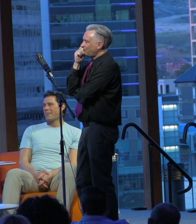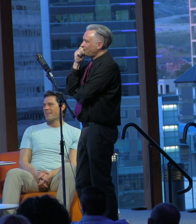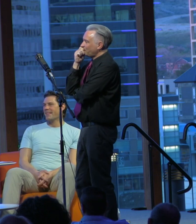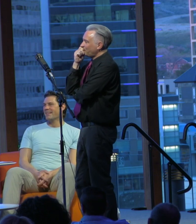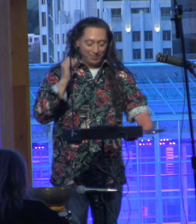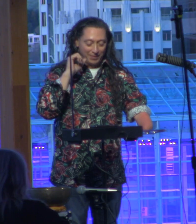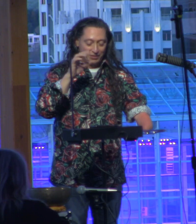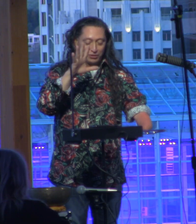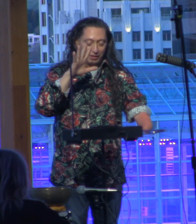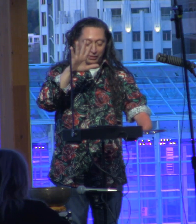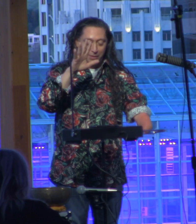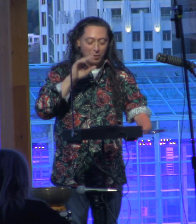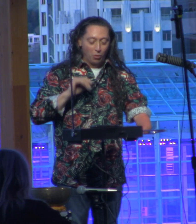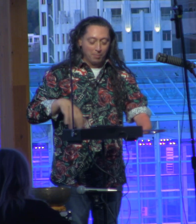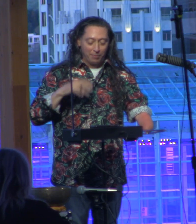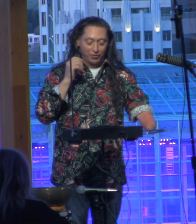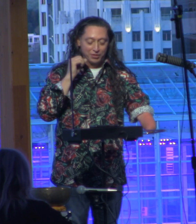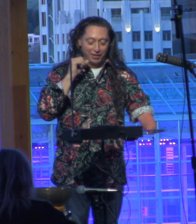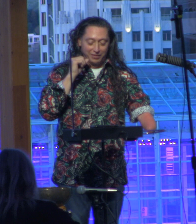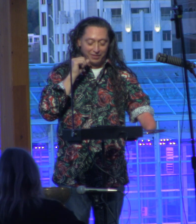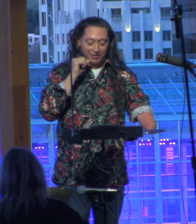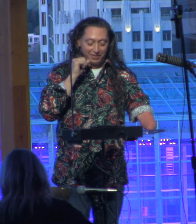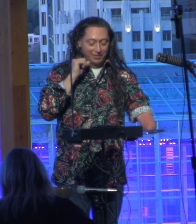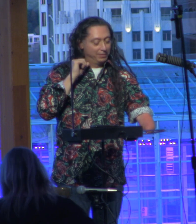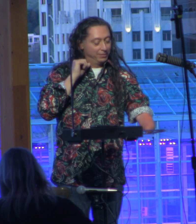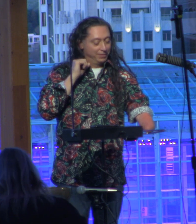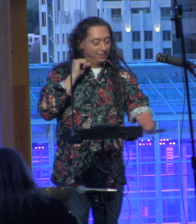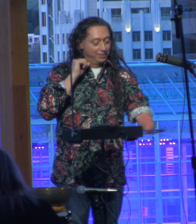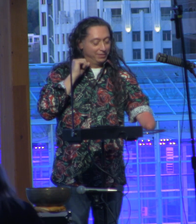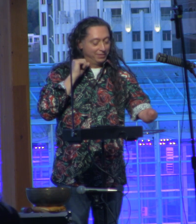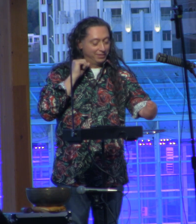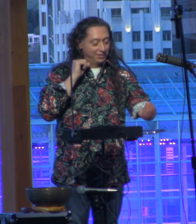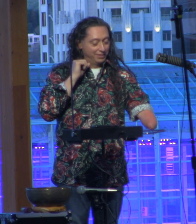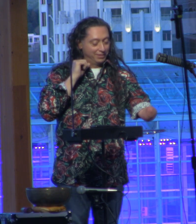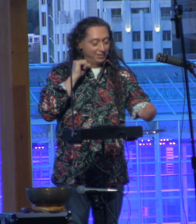Okay, here we go. Just let me warm up for a second.